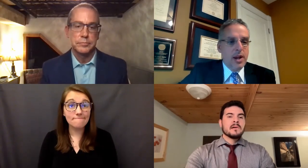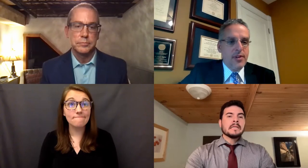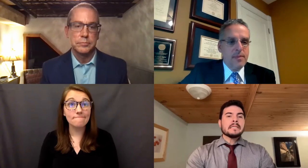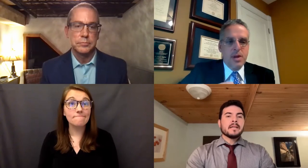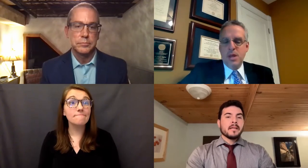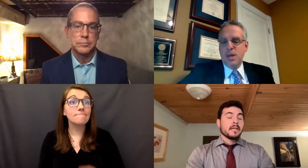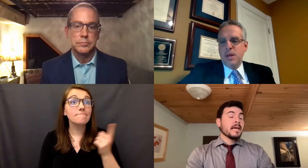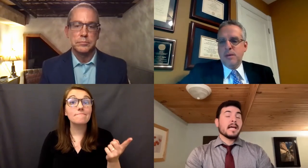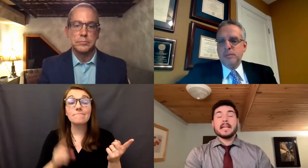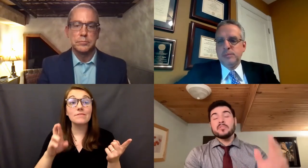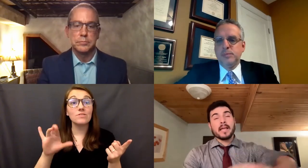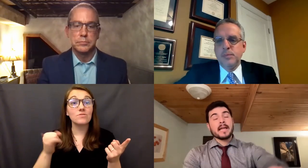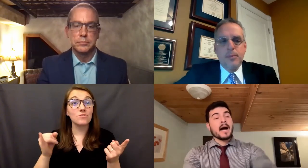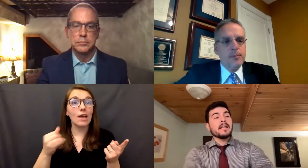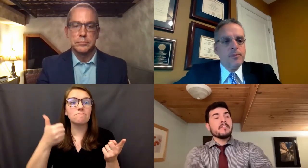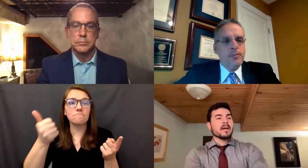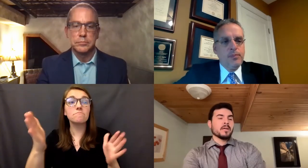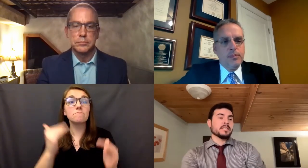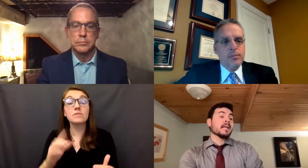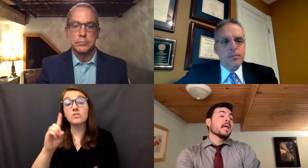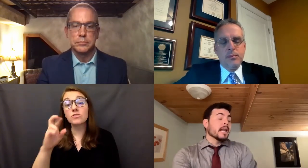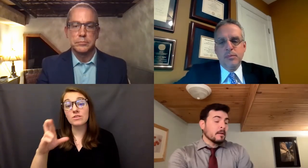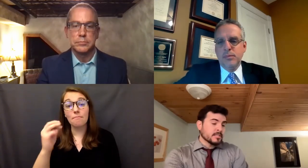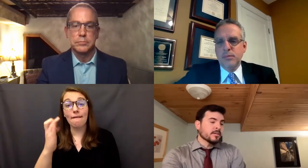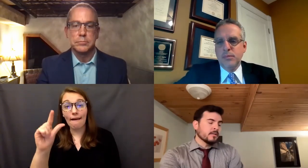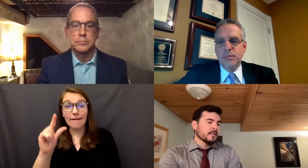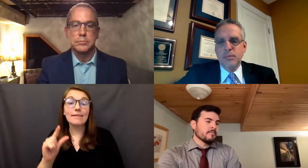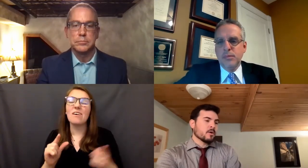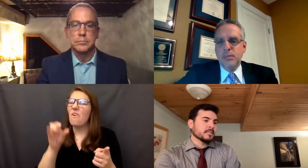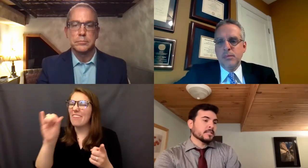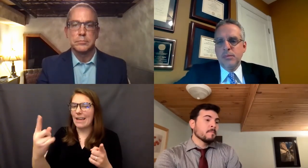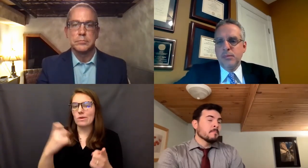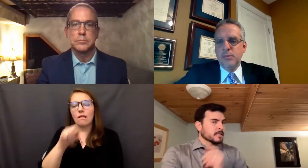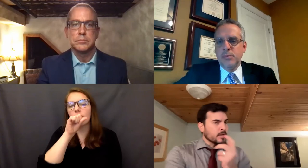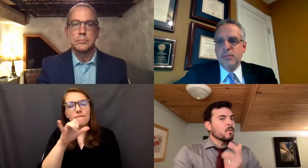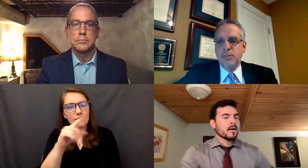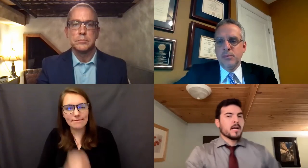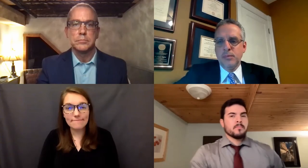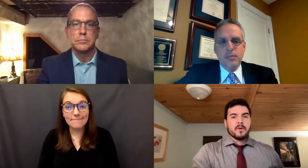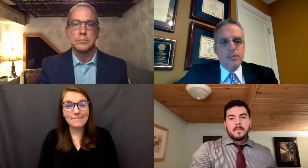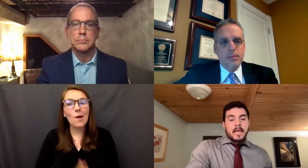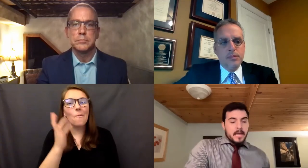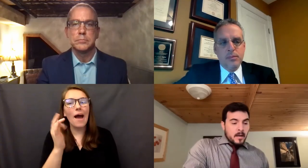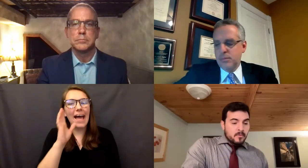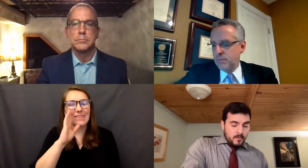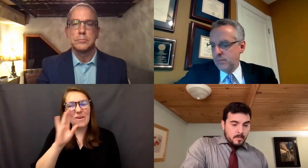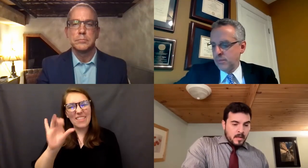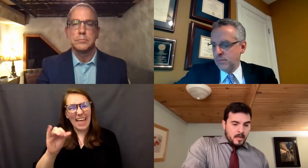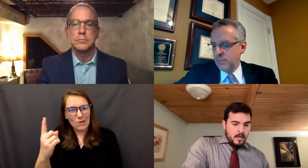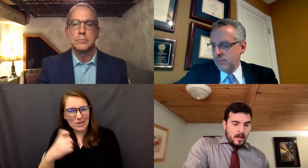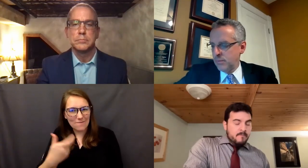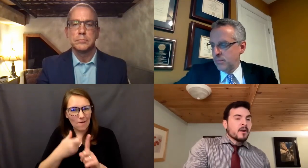Understood. Miguel, anything? Yeah, I love that question. And I particularly love that question because I know where it comes from. It comes